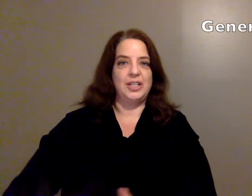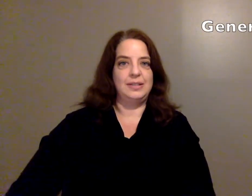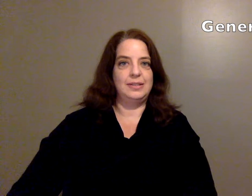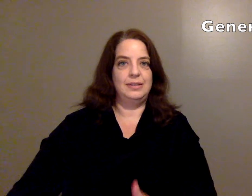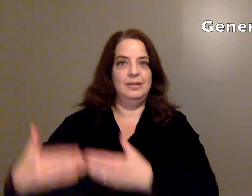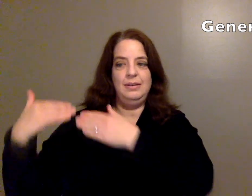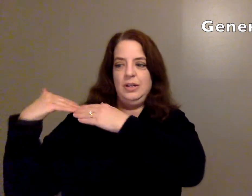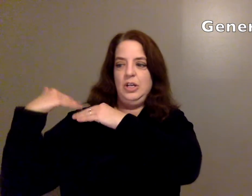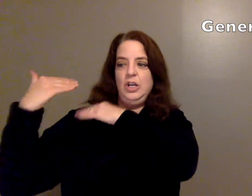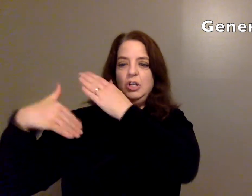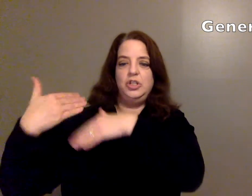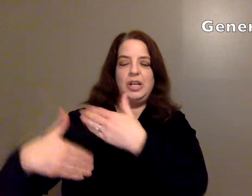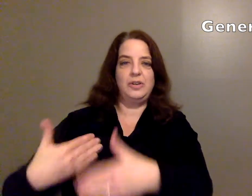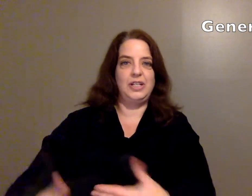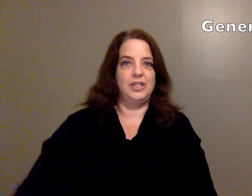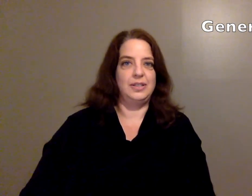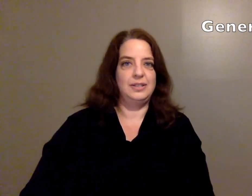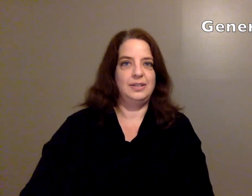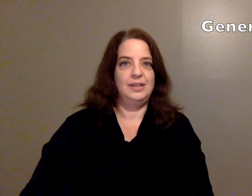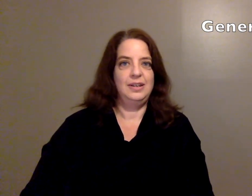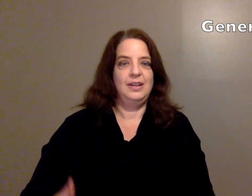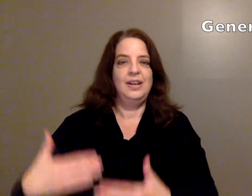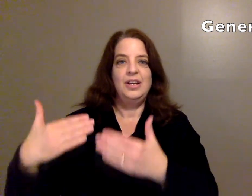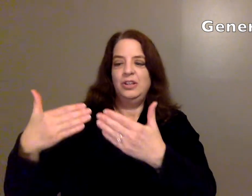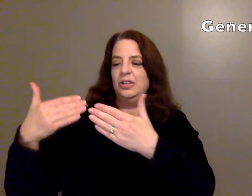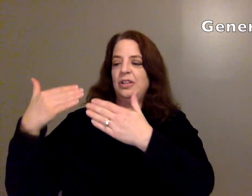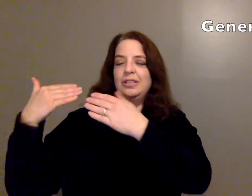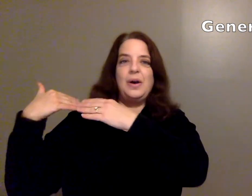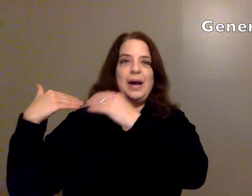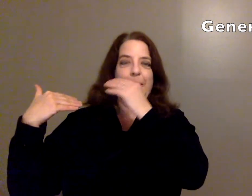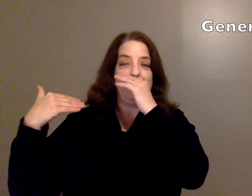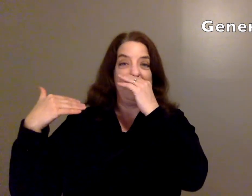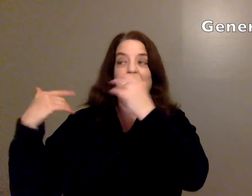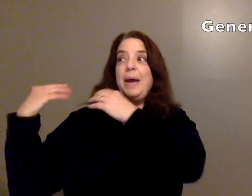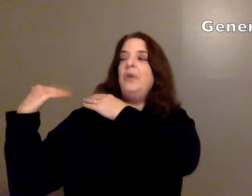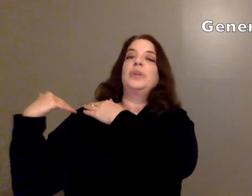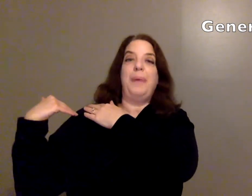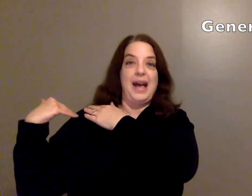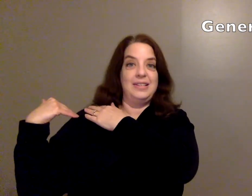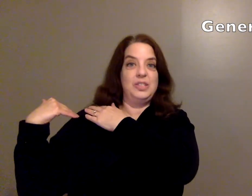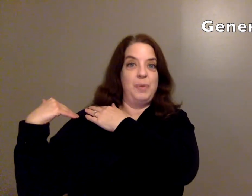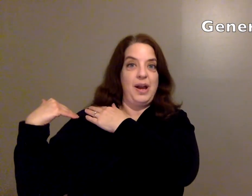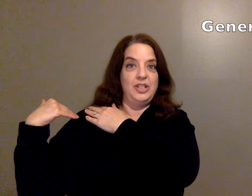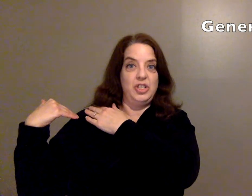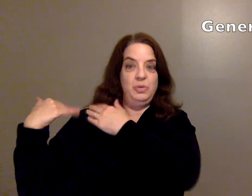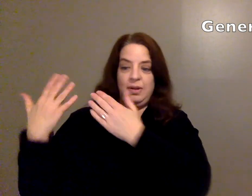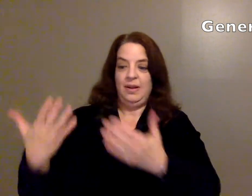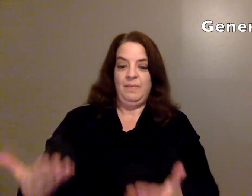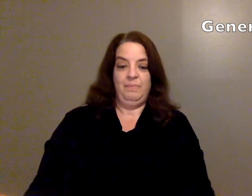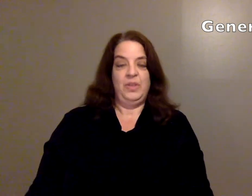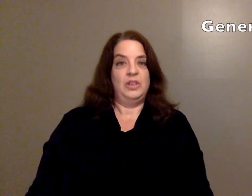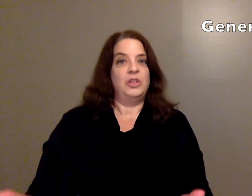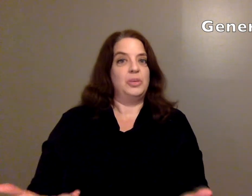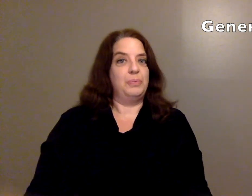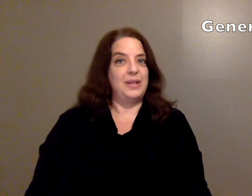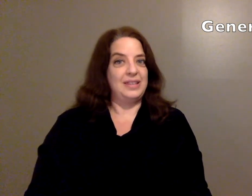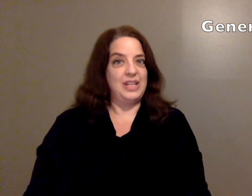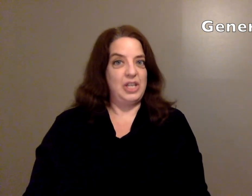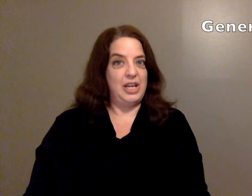generations. Generations. So think about the past is behind you. The present is here in